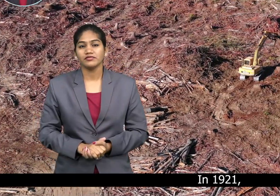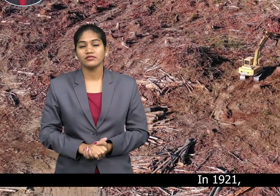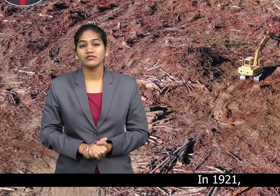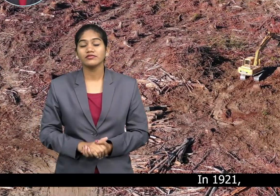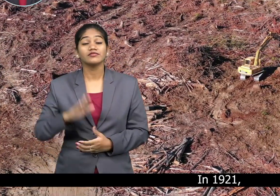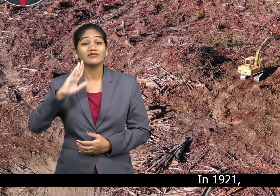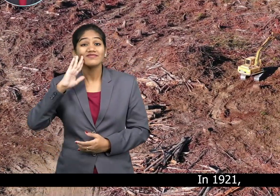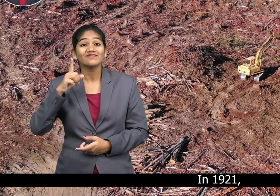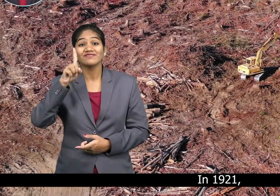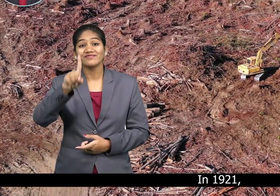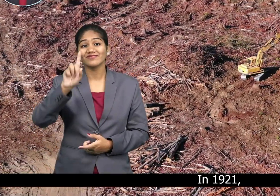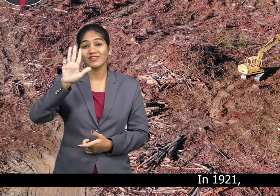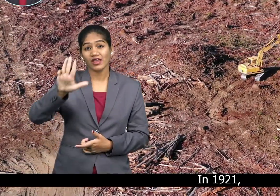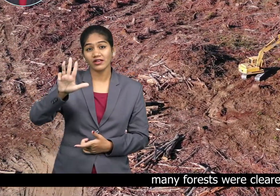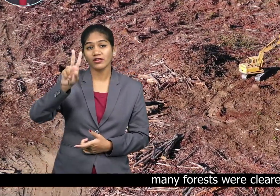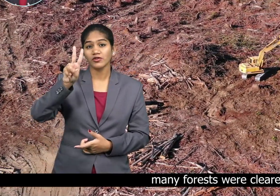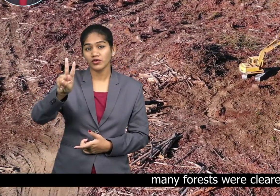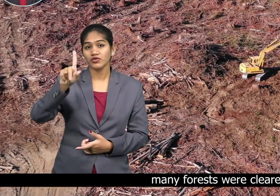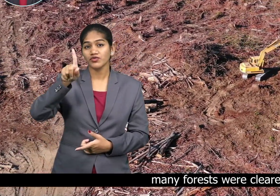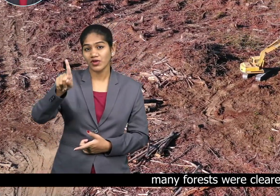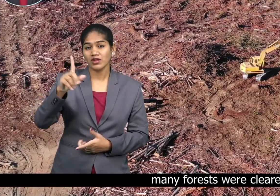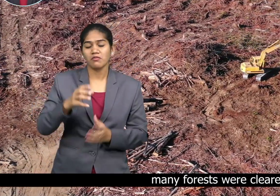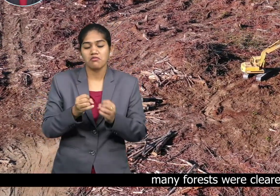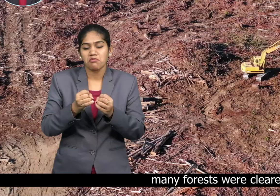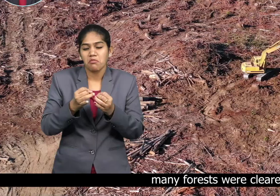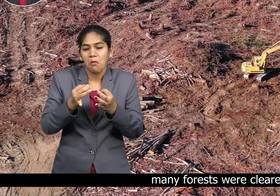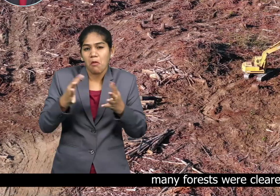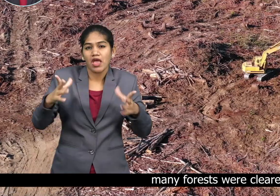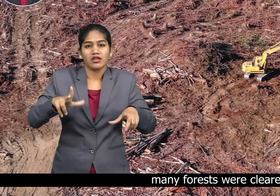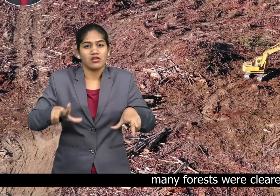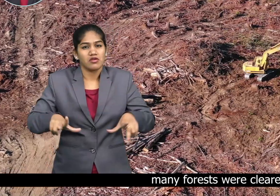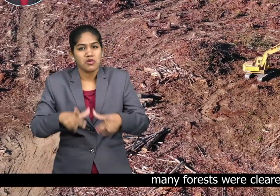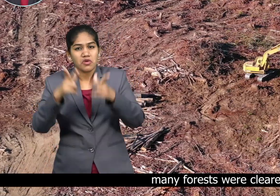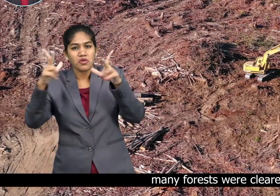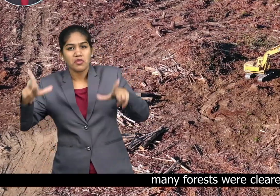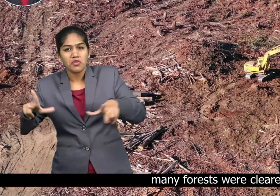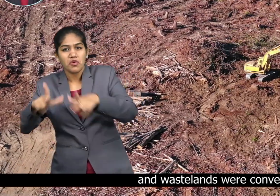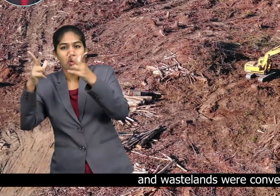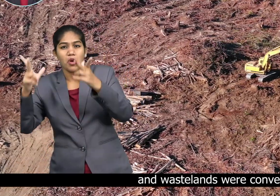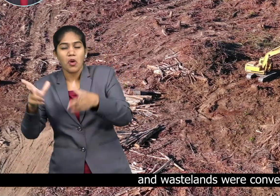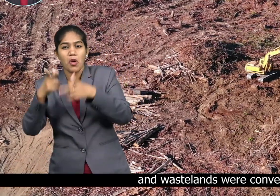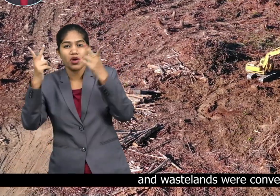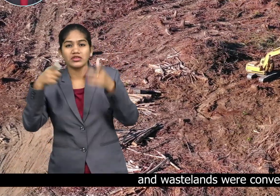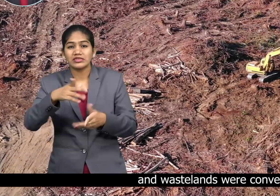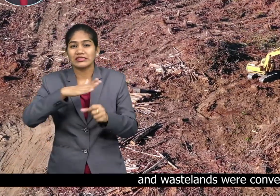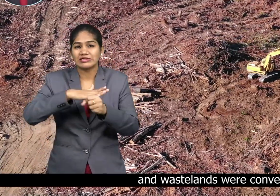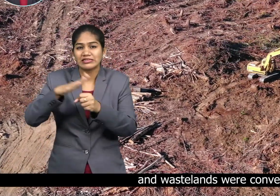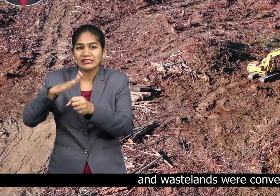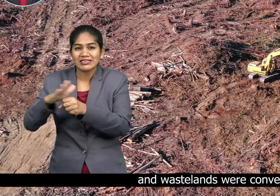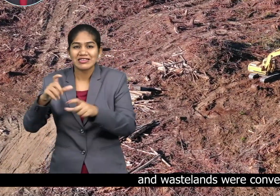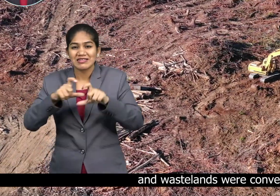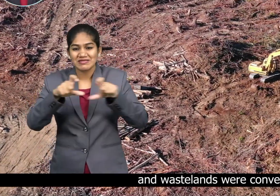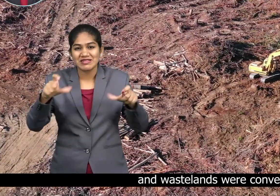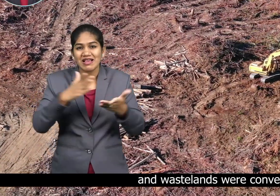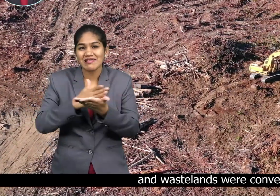In 1921, many forests were cleared and wastelands